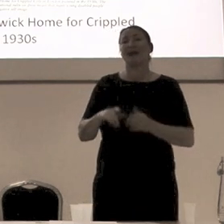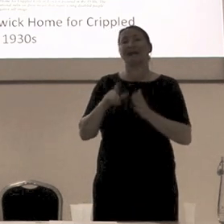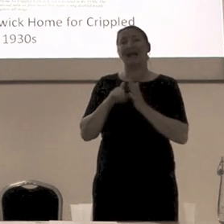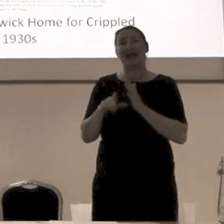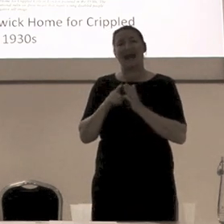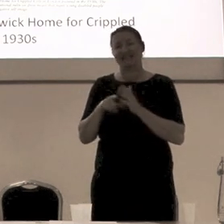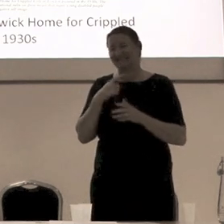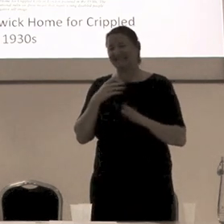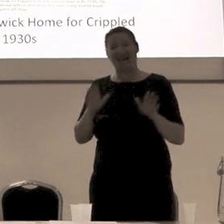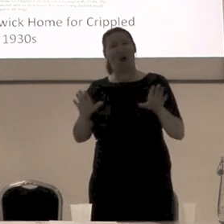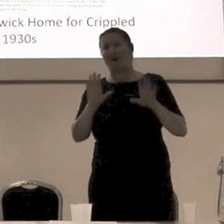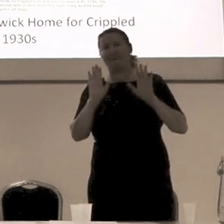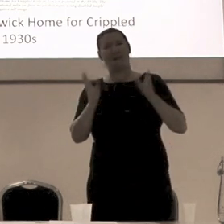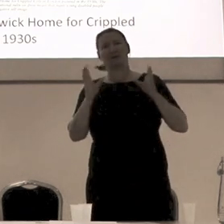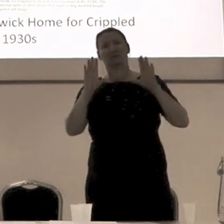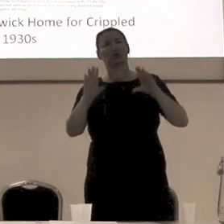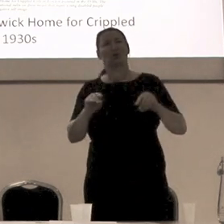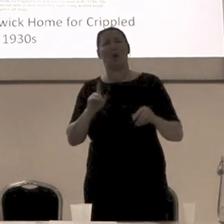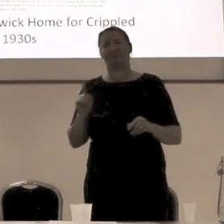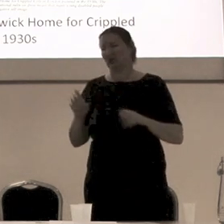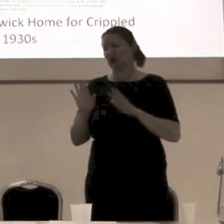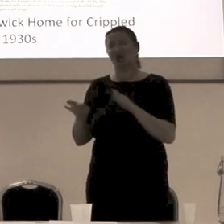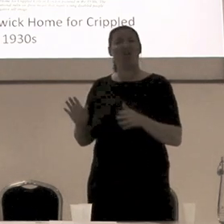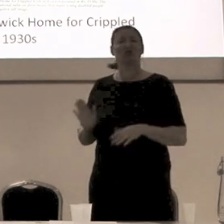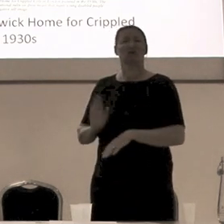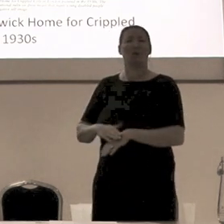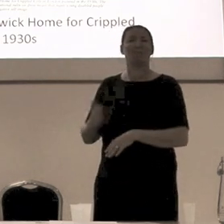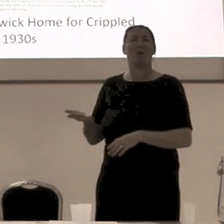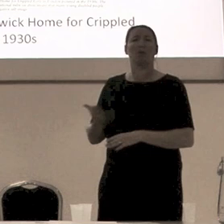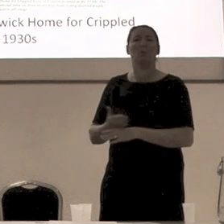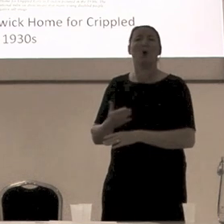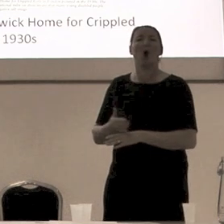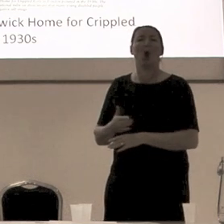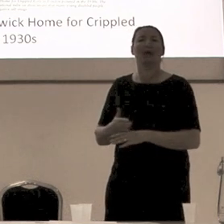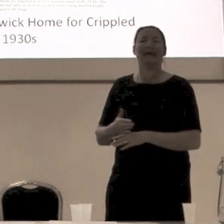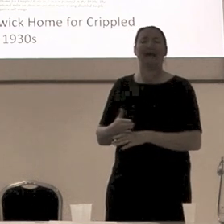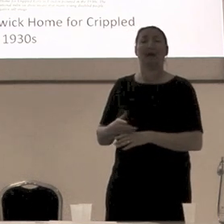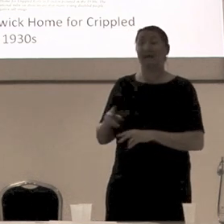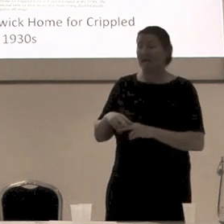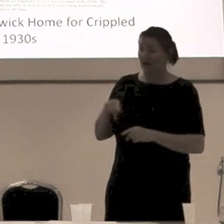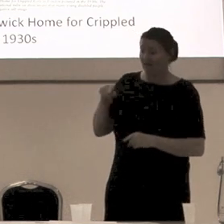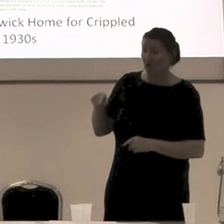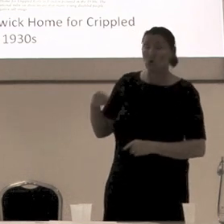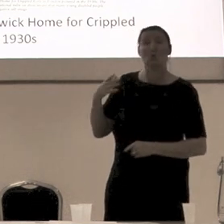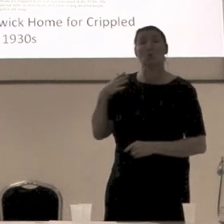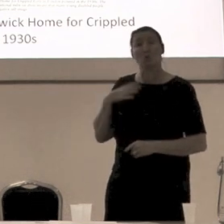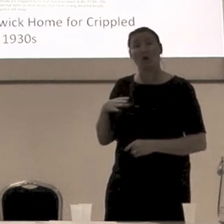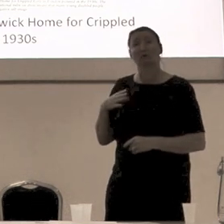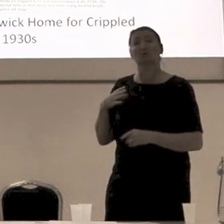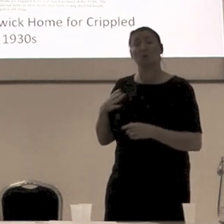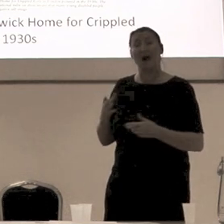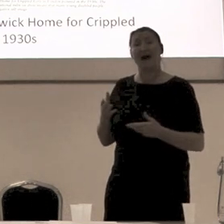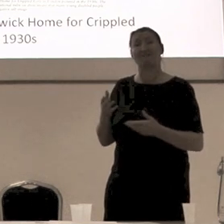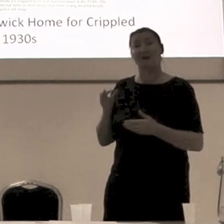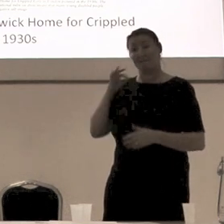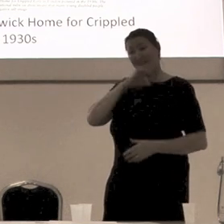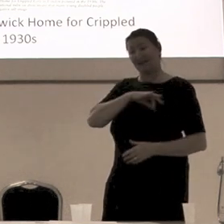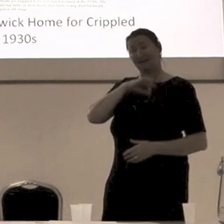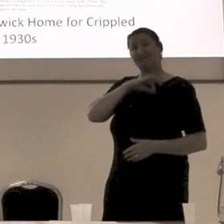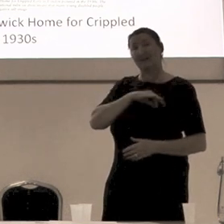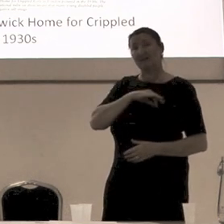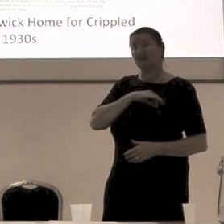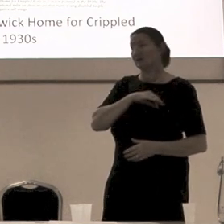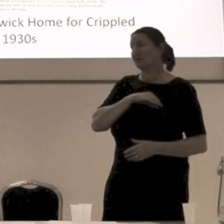to live the life of Riley, as they put it, and instead, if they wanted to have benefits,